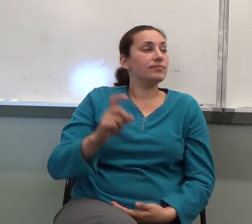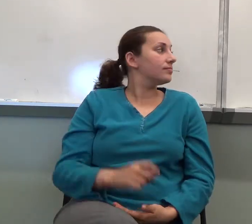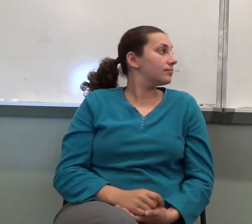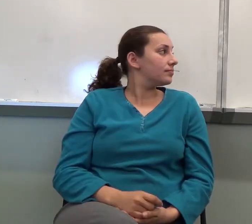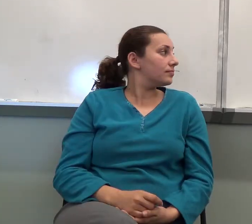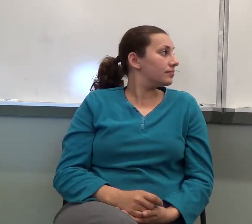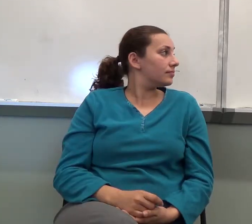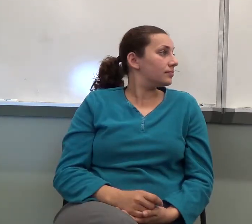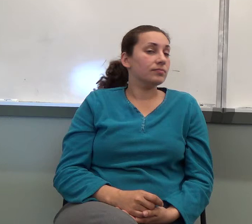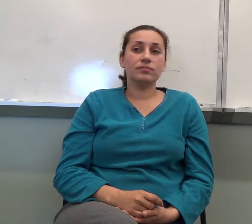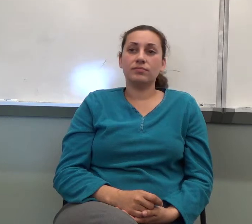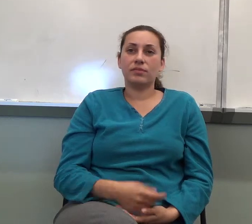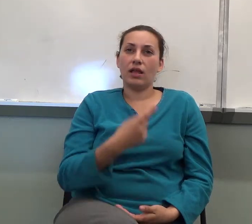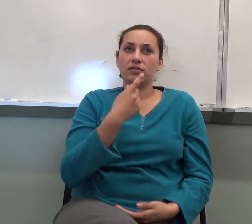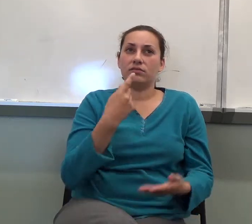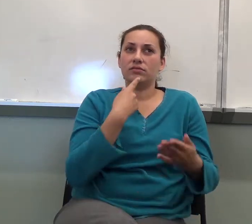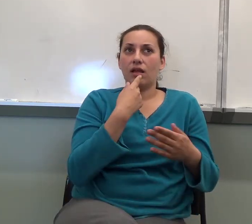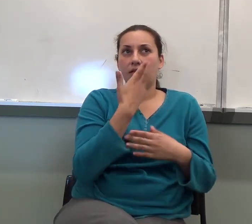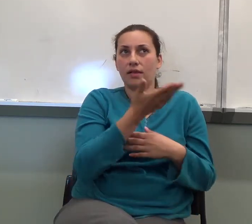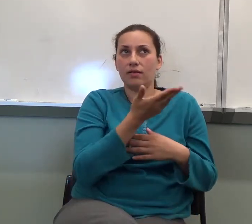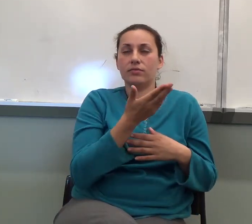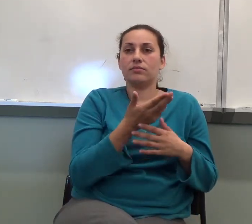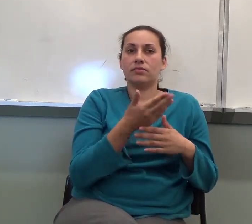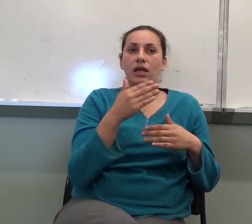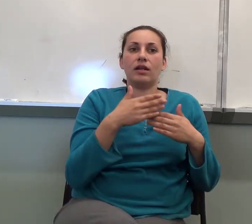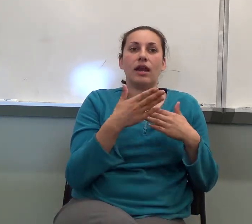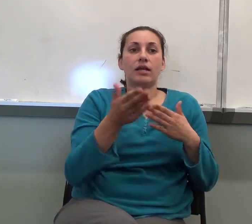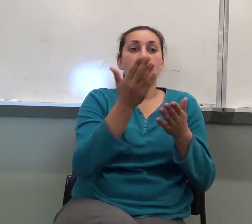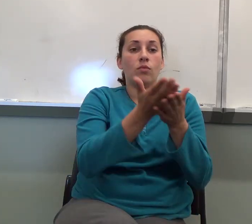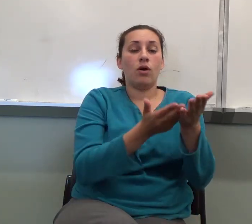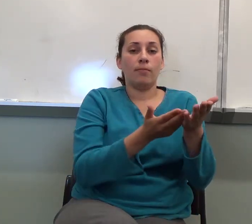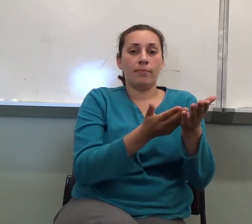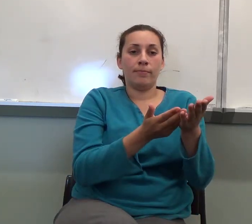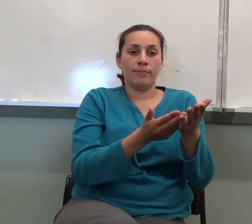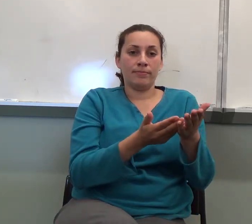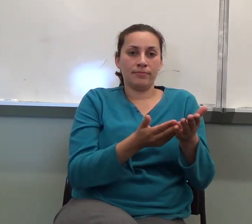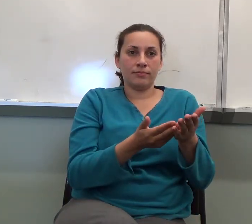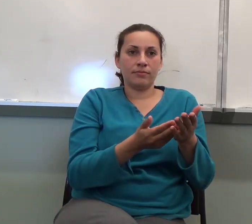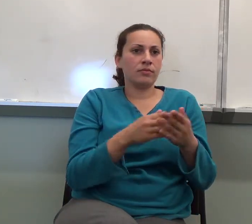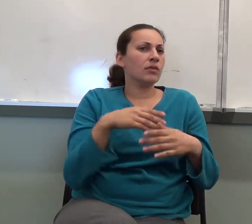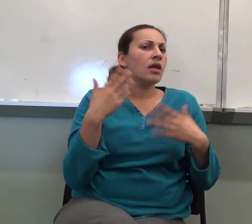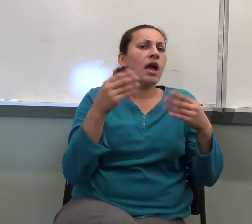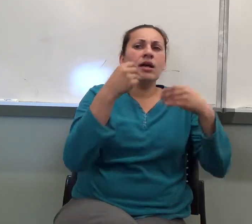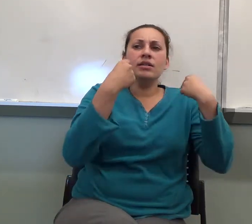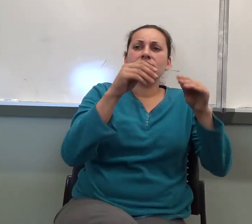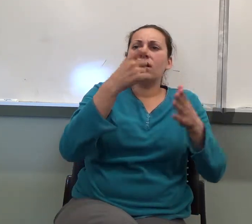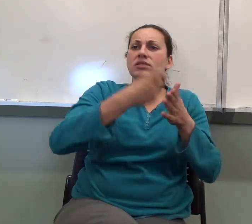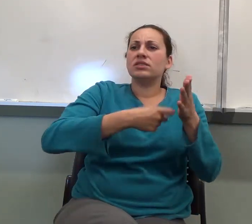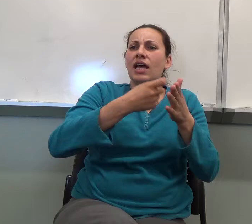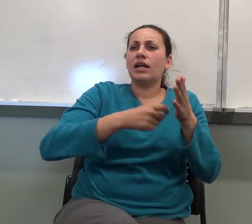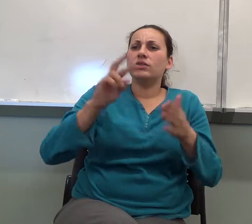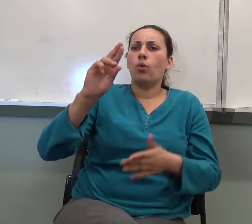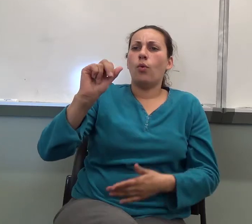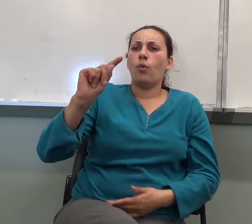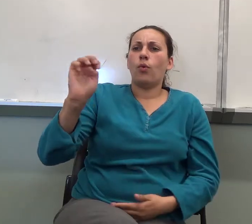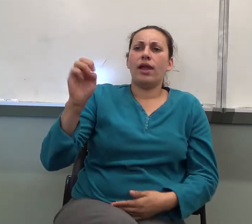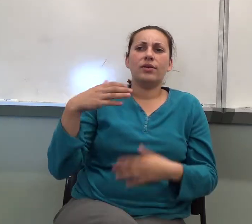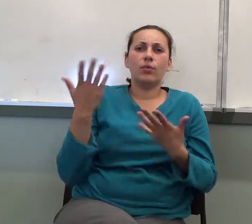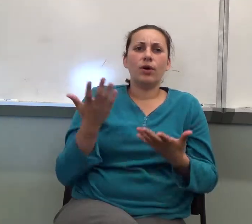And then they say, the next part of the question is this: what is the sales tax rate? Okay, now for that we go